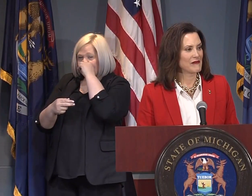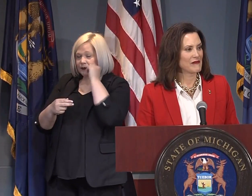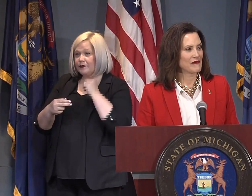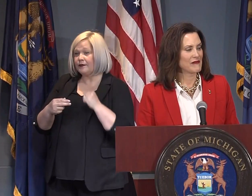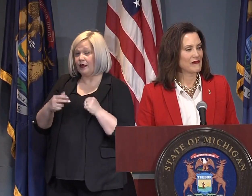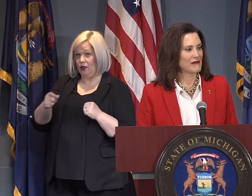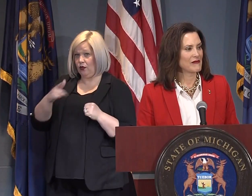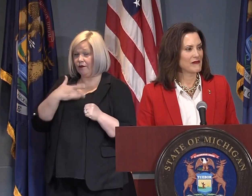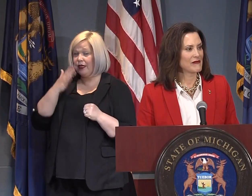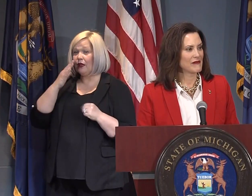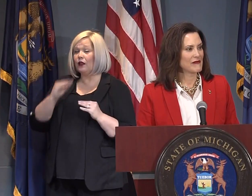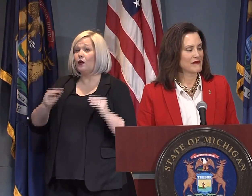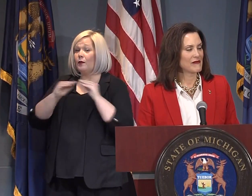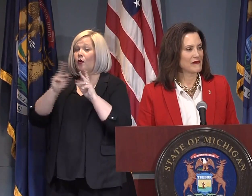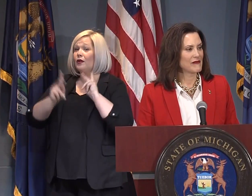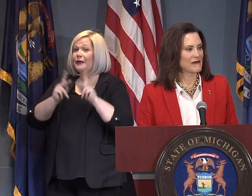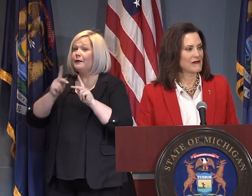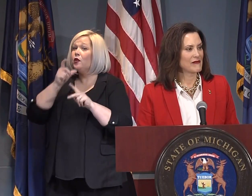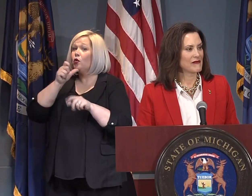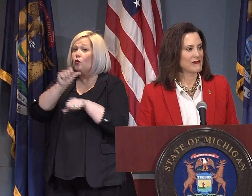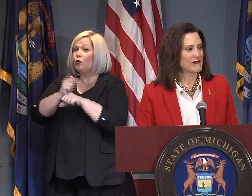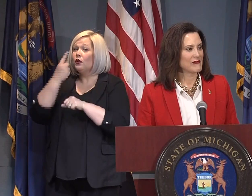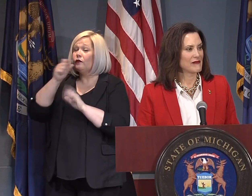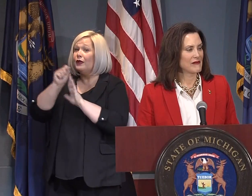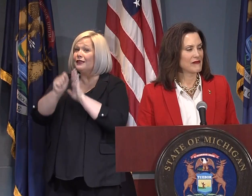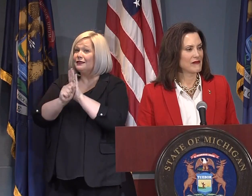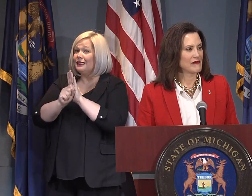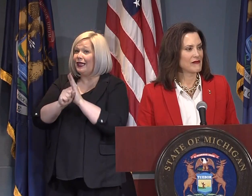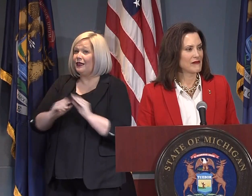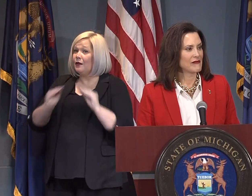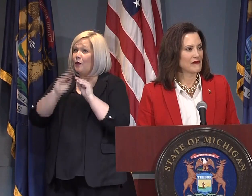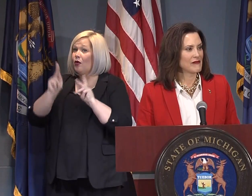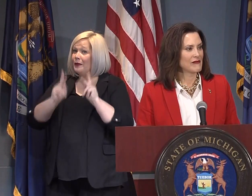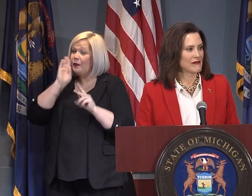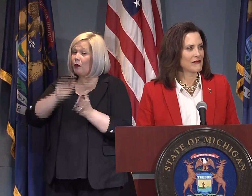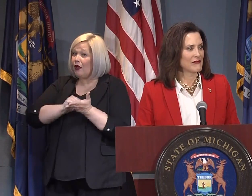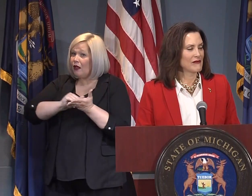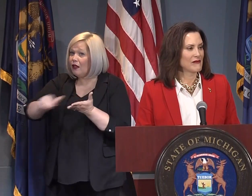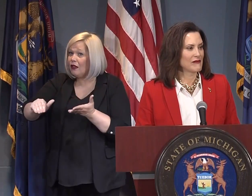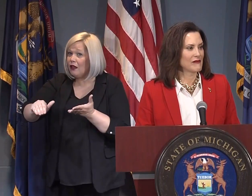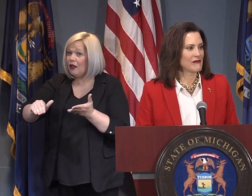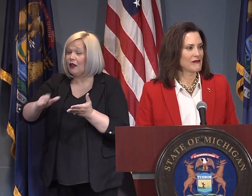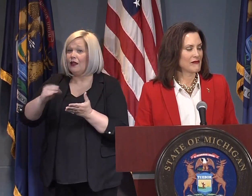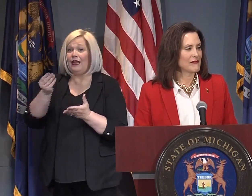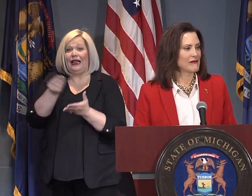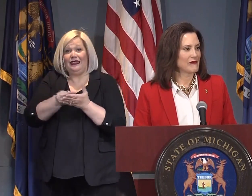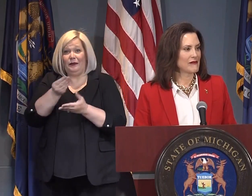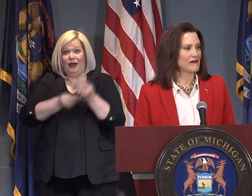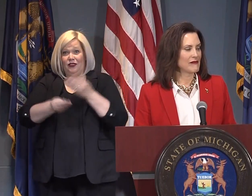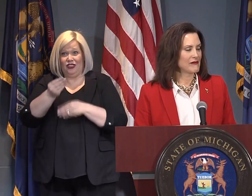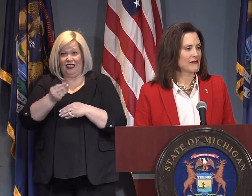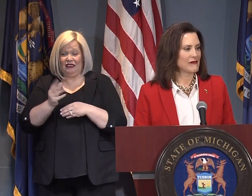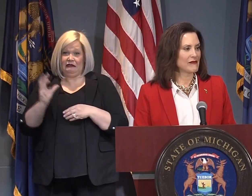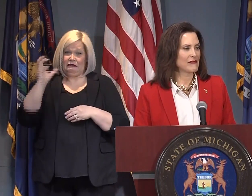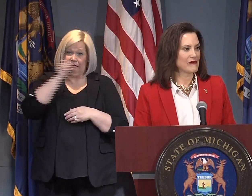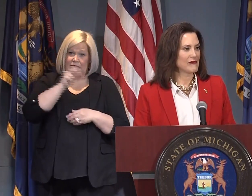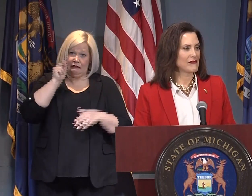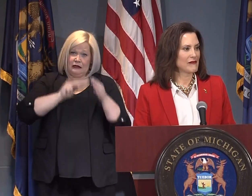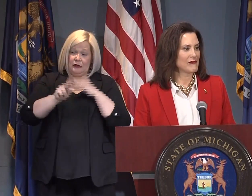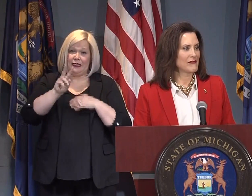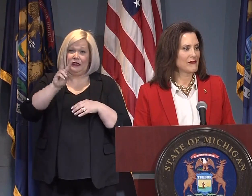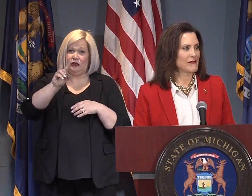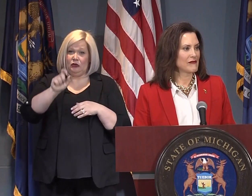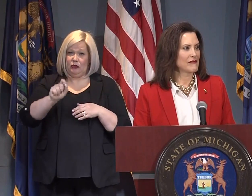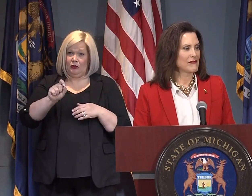more layoffs coming for state employees? And the budget shortfall is estimated to be $2.5 billion. The layoffs right now,